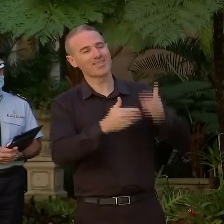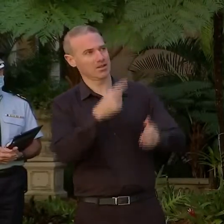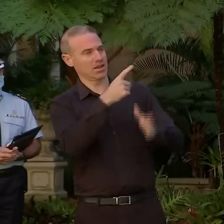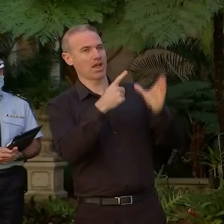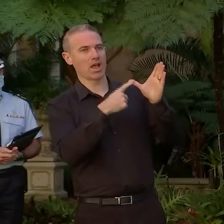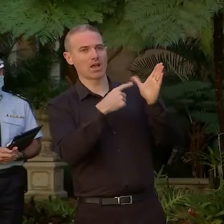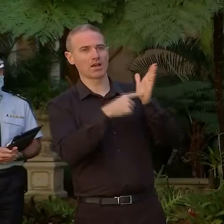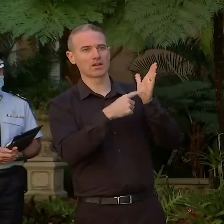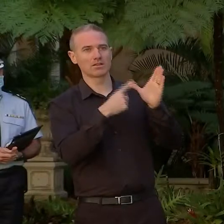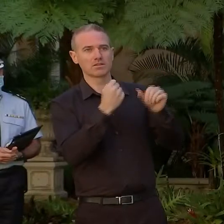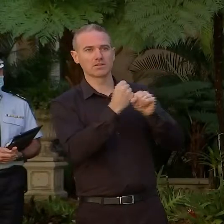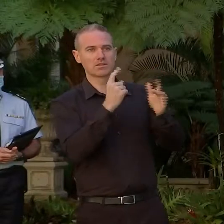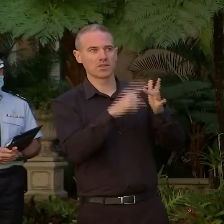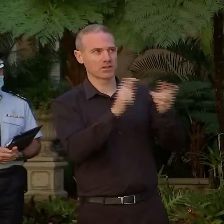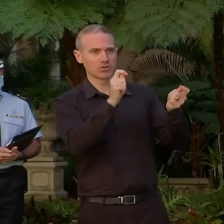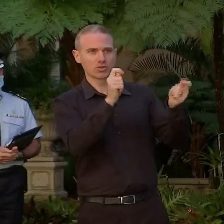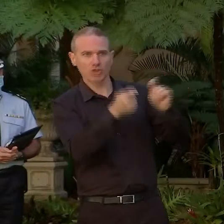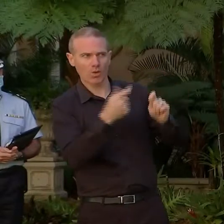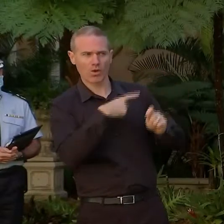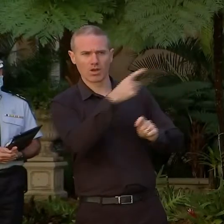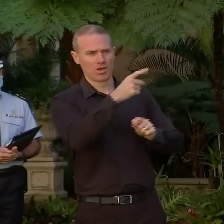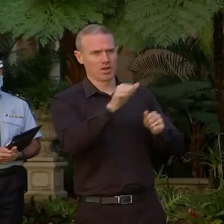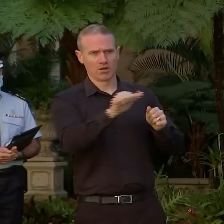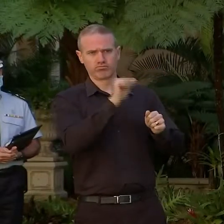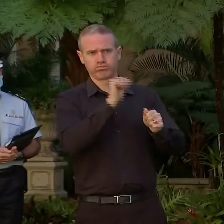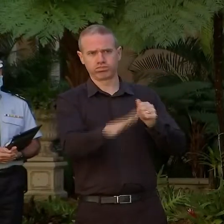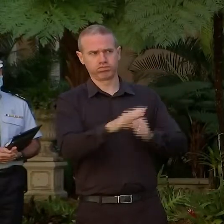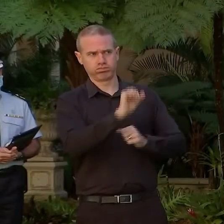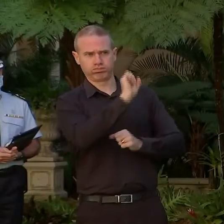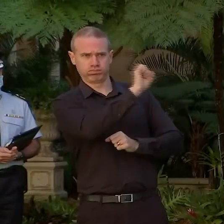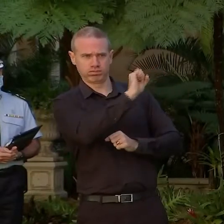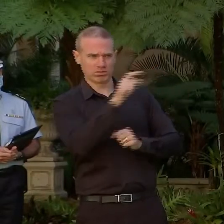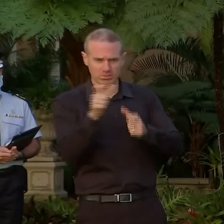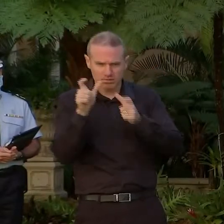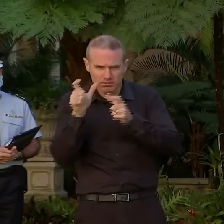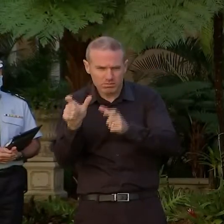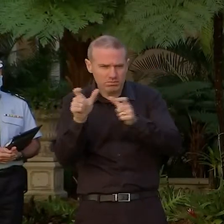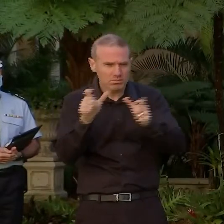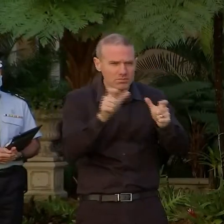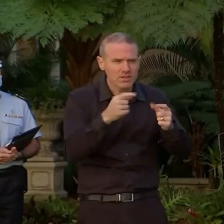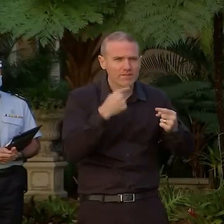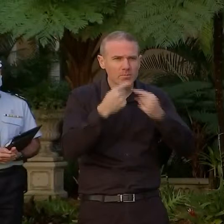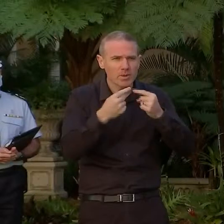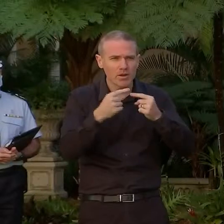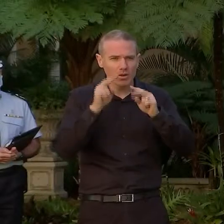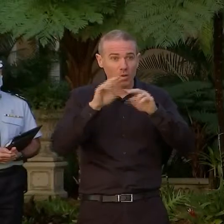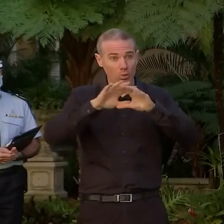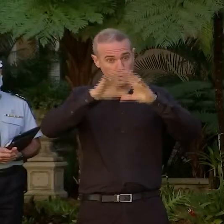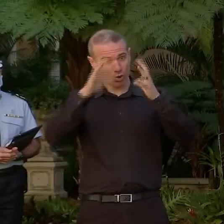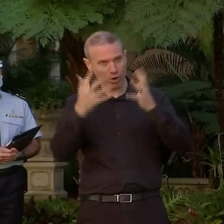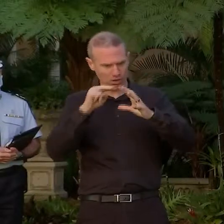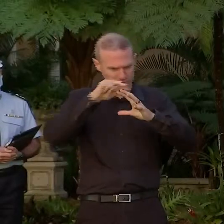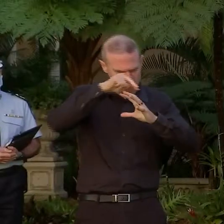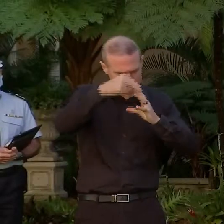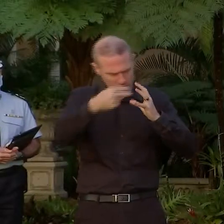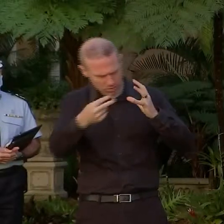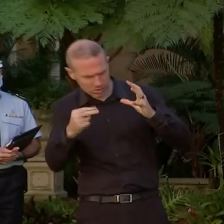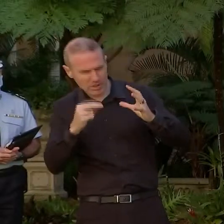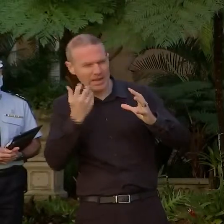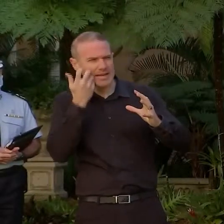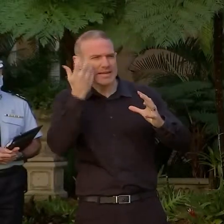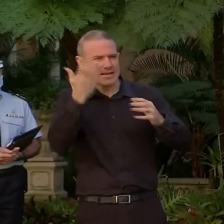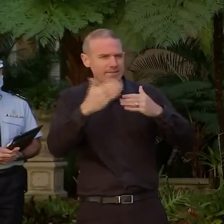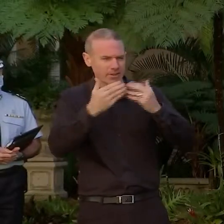ATAGI is exceptionally good at what they do. They monitor the information from across the world every single day. So